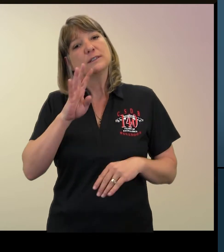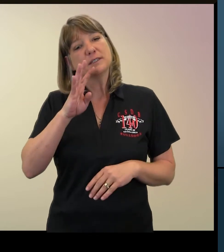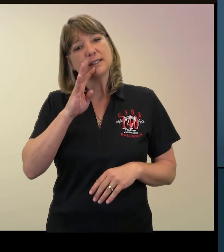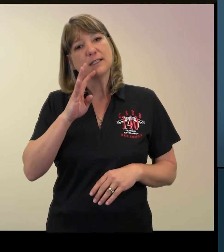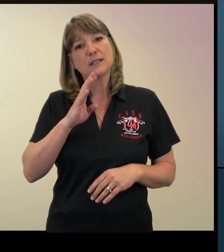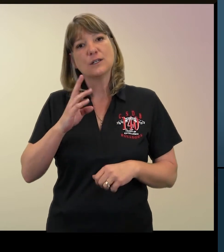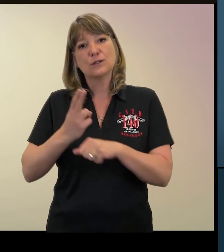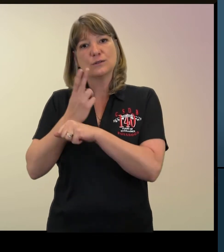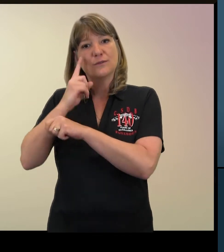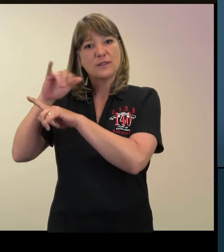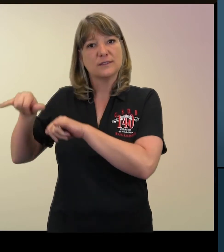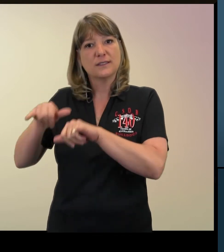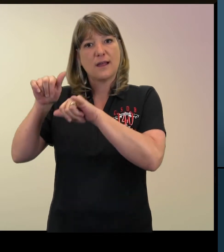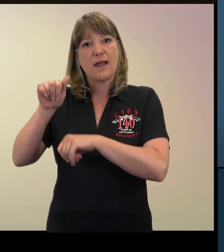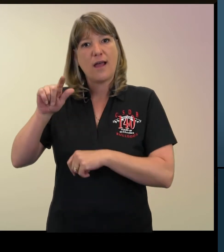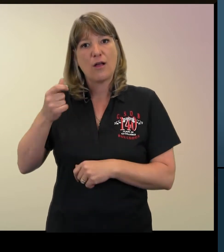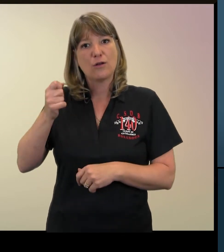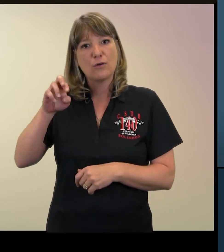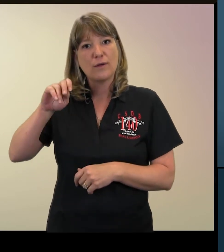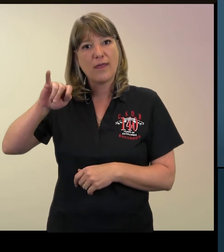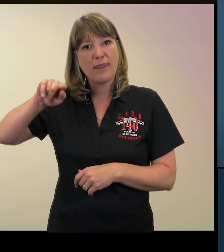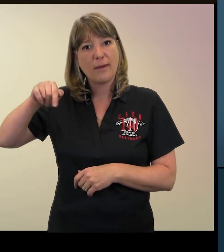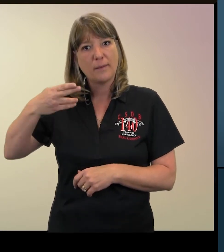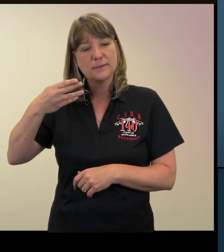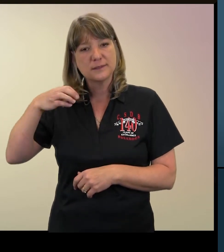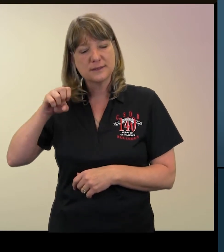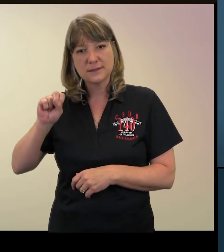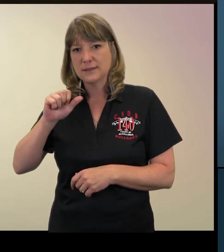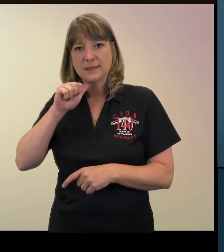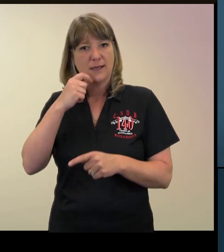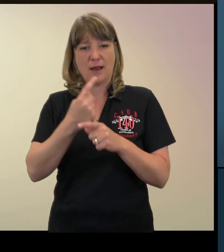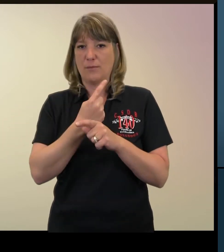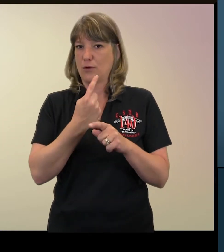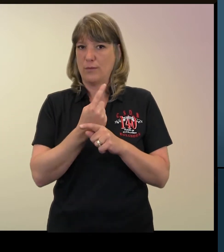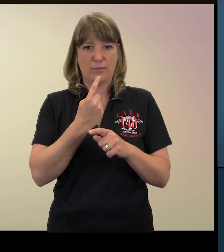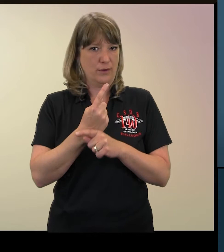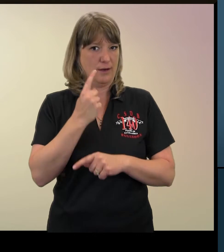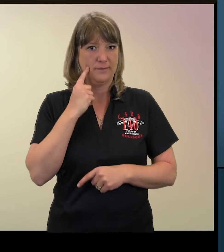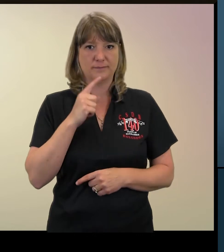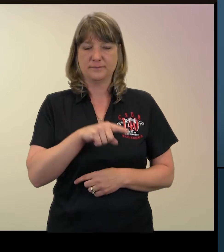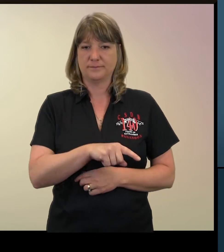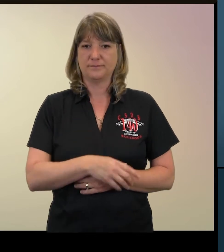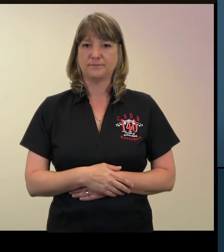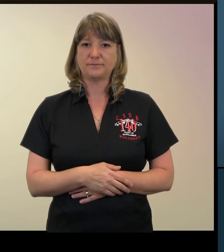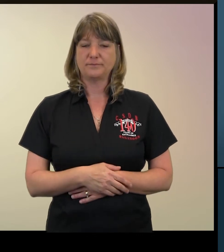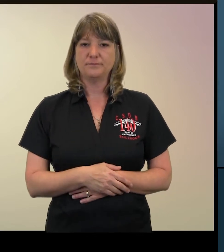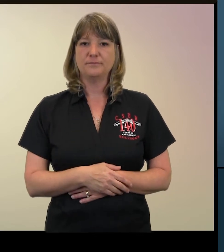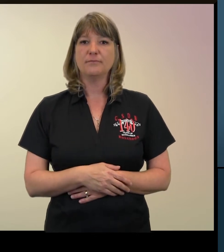Generally speaking, the use of the standardized algorithms at this point is not appropriate.